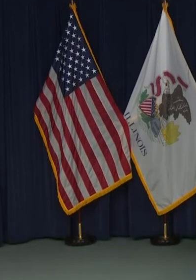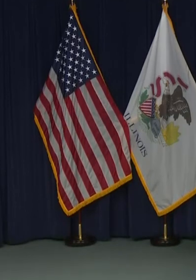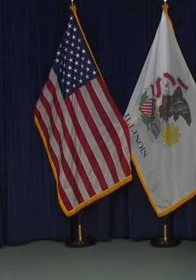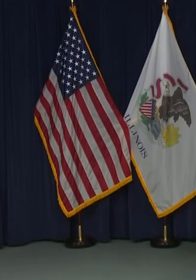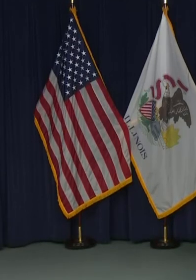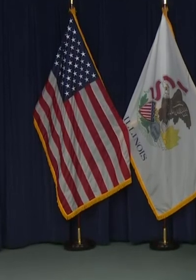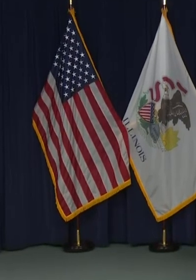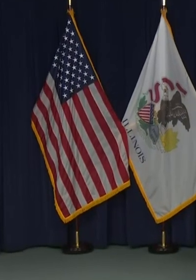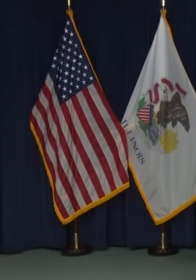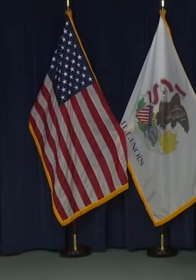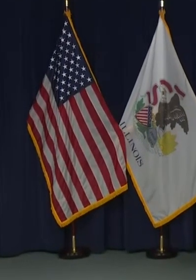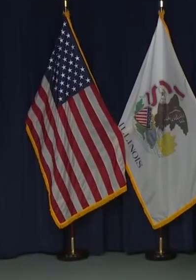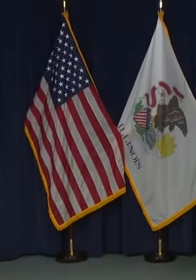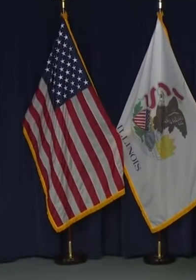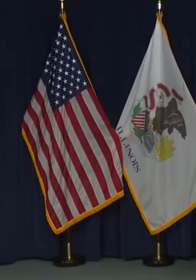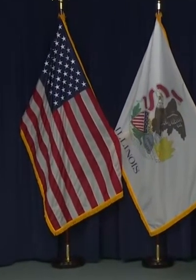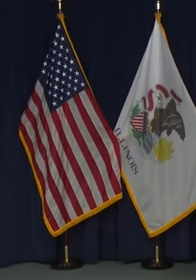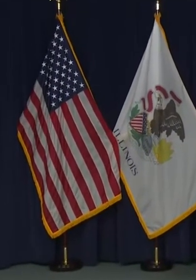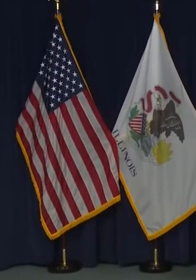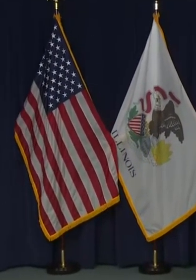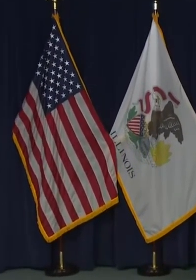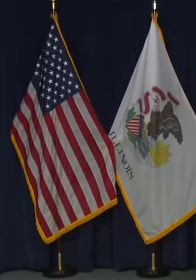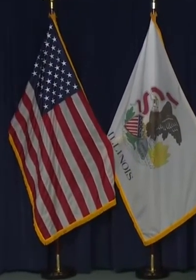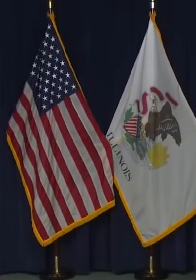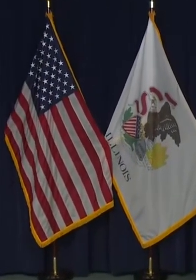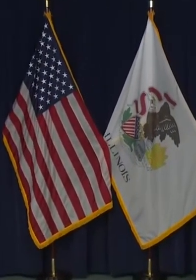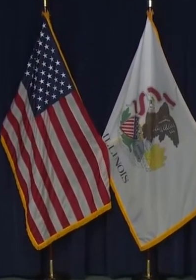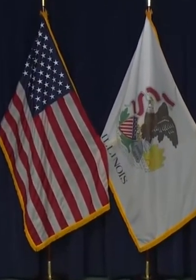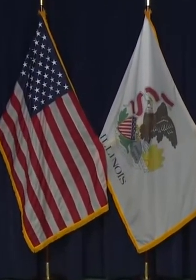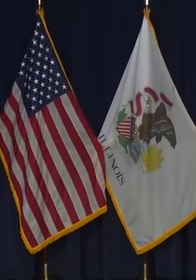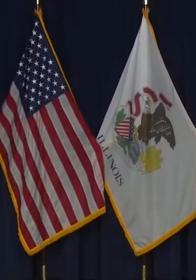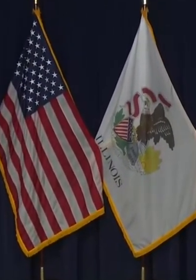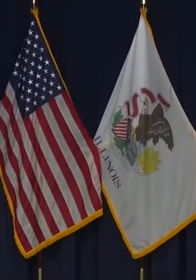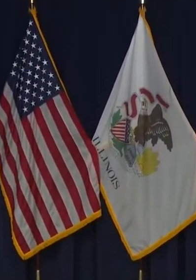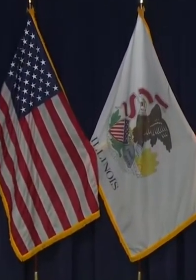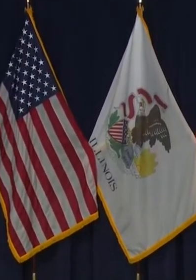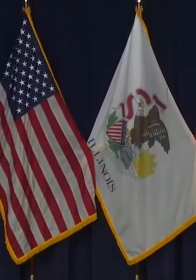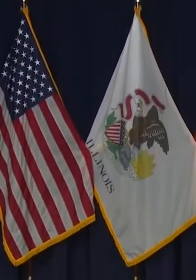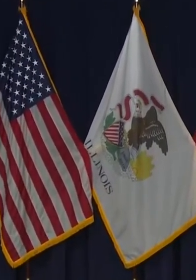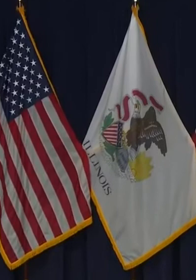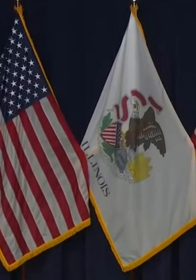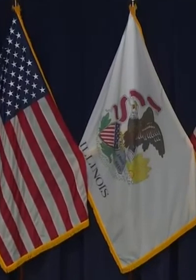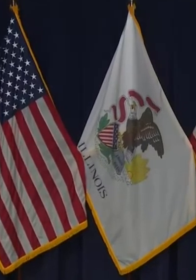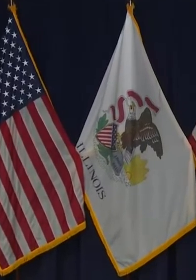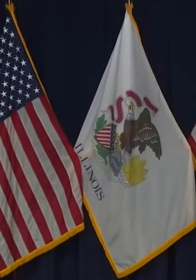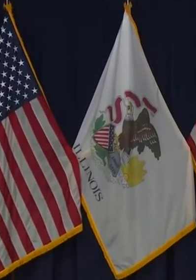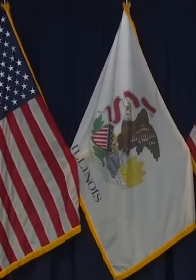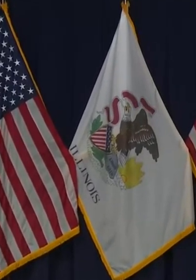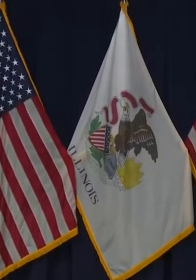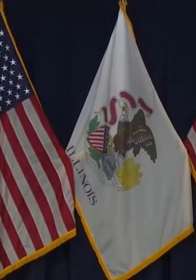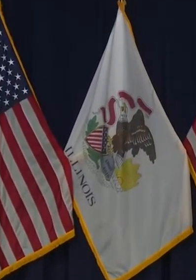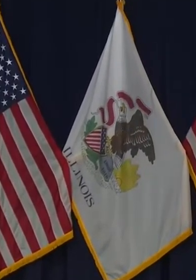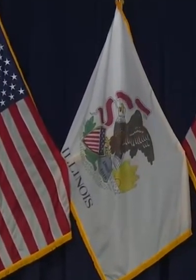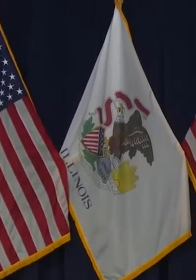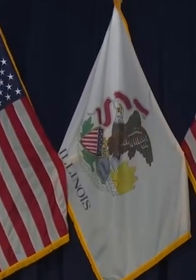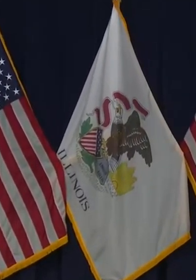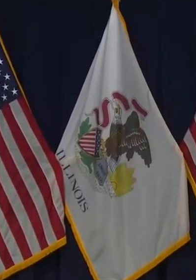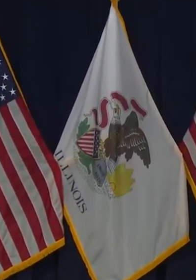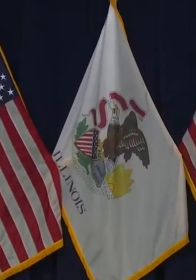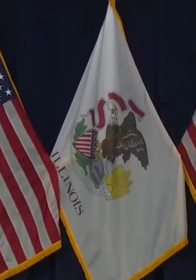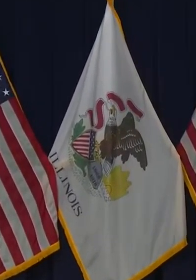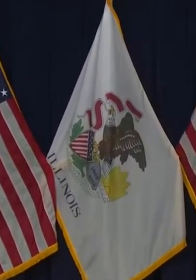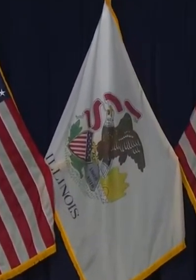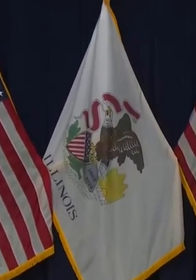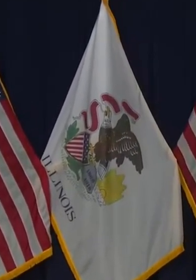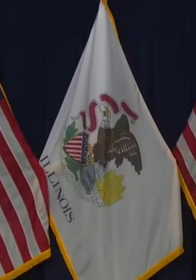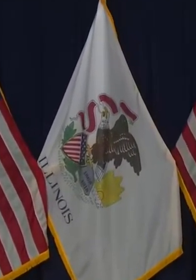COVID-19. No debemos ser malos y tratar a estas personas de manera diferente. Realmente debemos agradecer